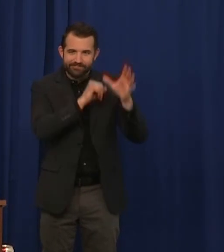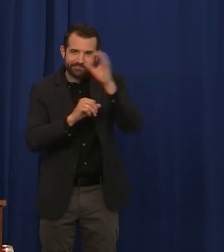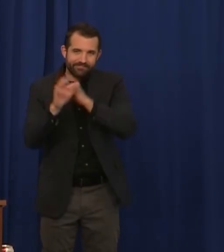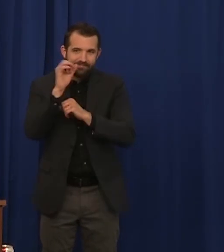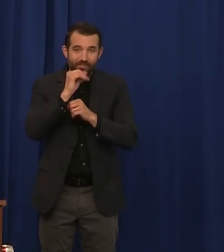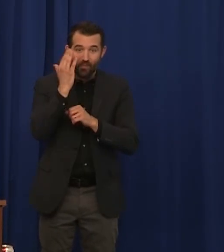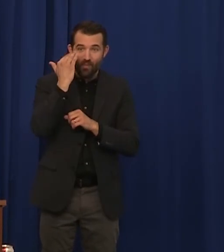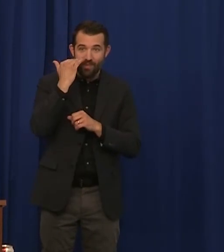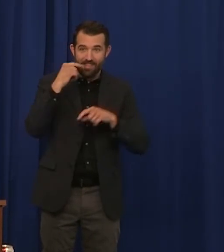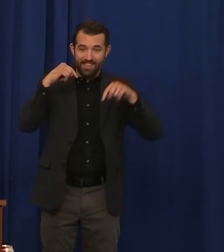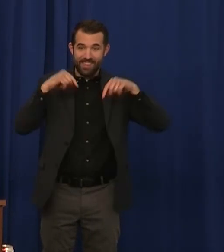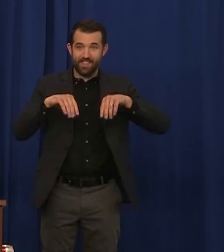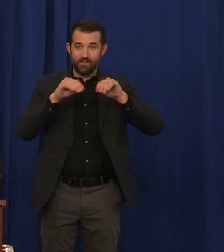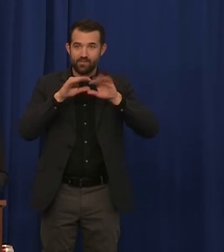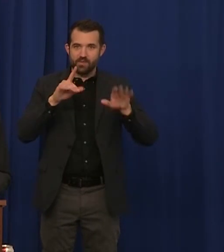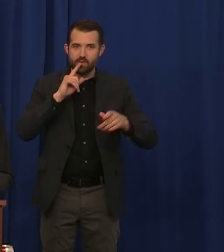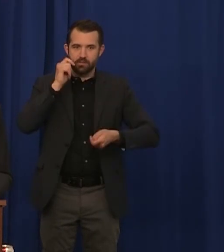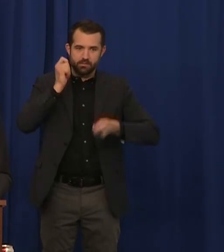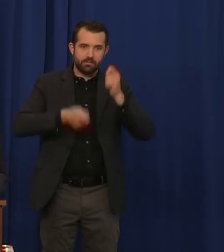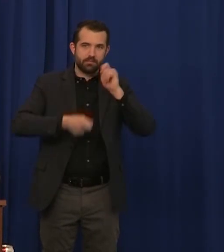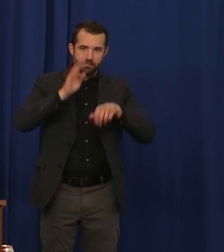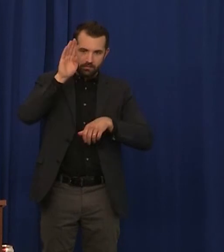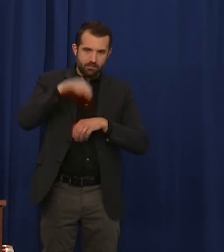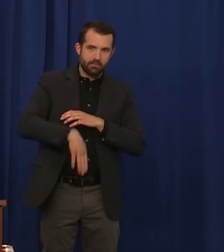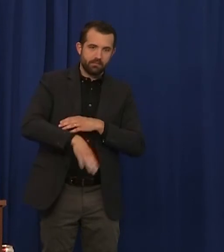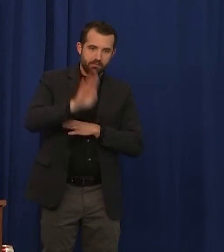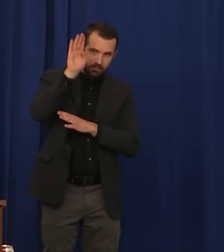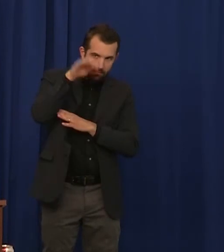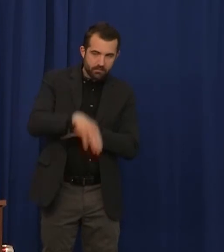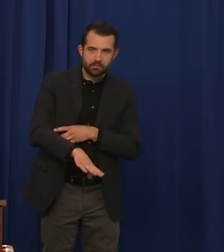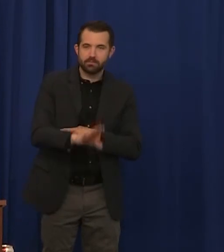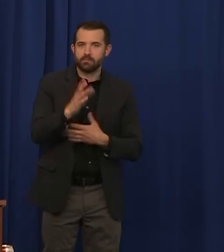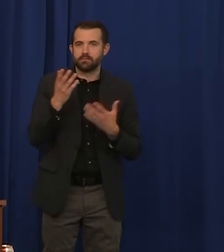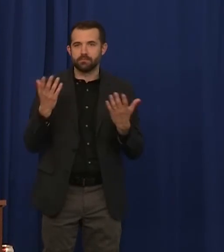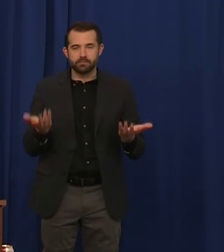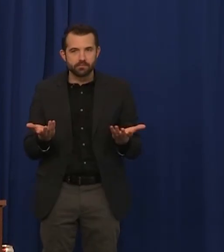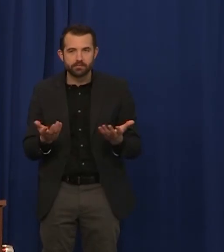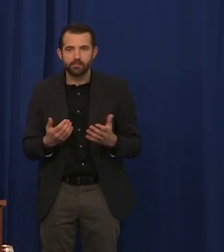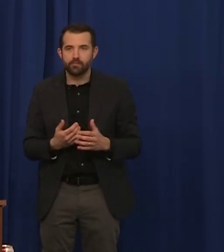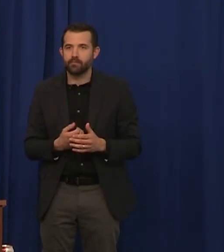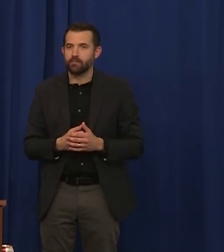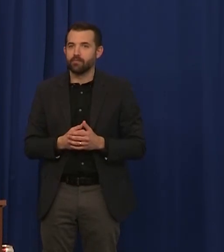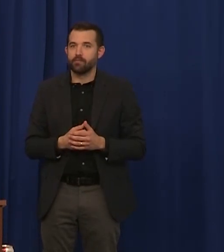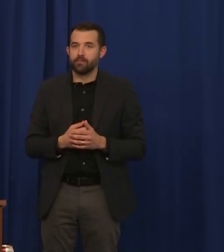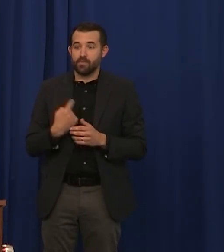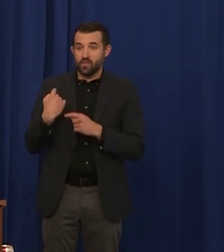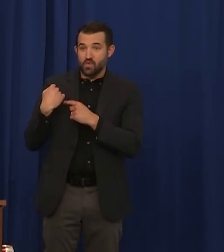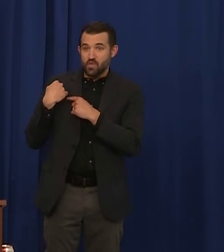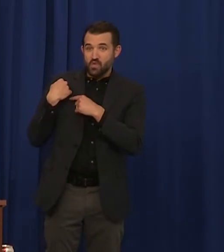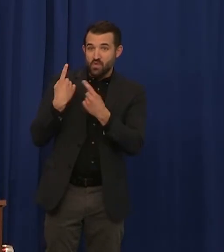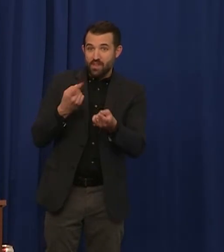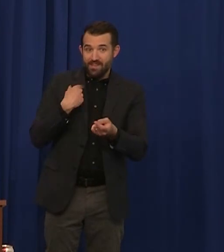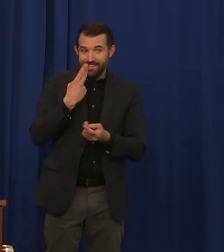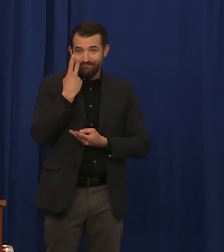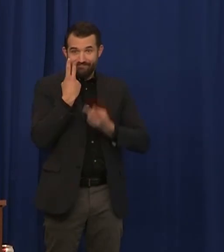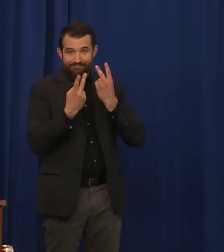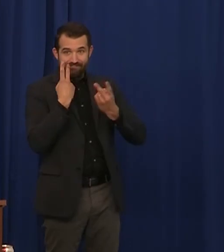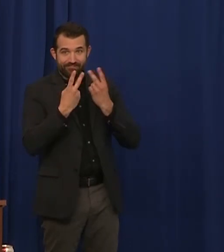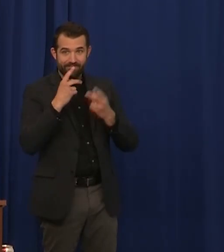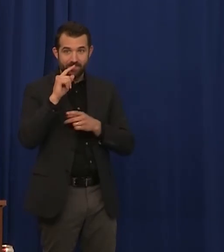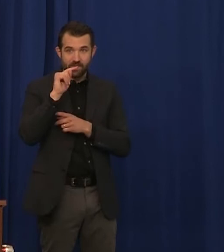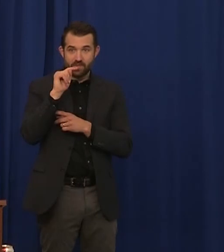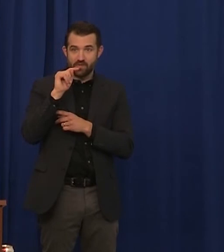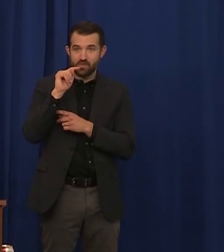outbreak. Very difficult. What I can say is that the trends that we've seen right now are ones that we're keeping track of.